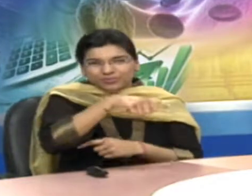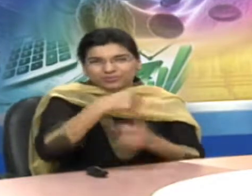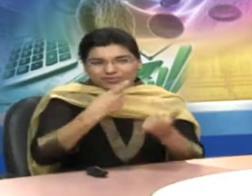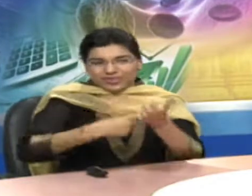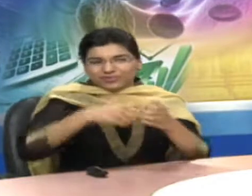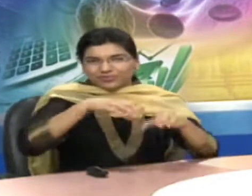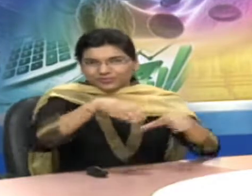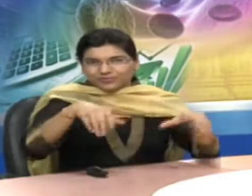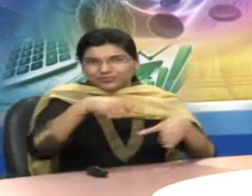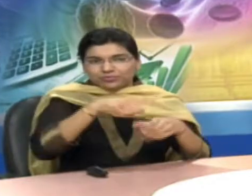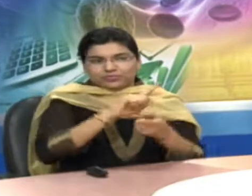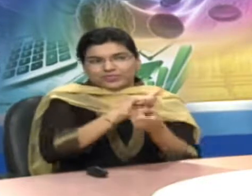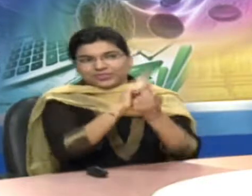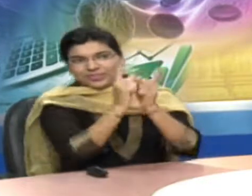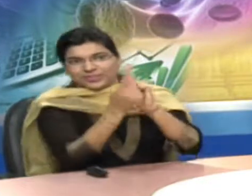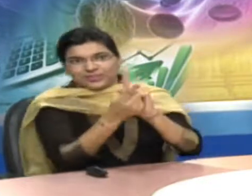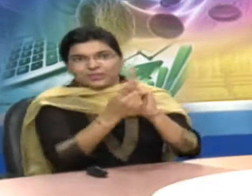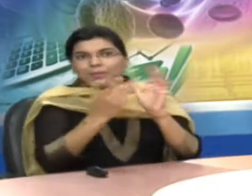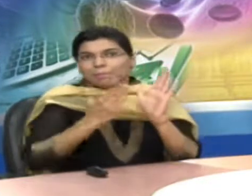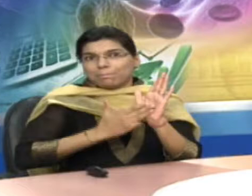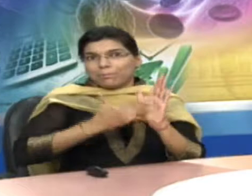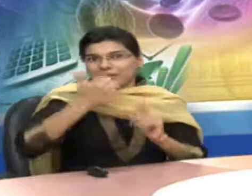This young clerk